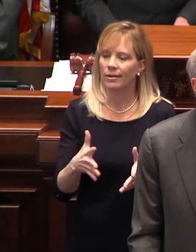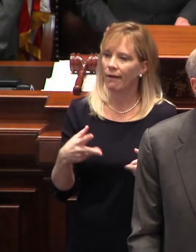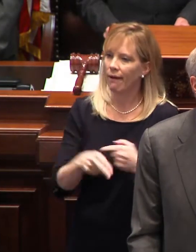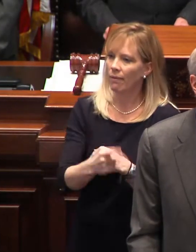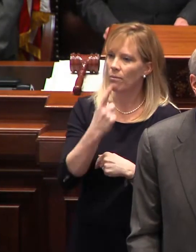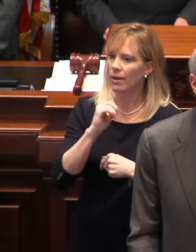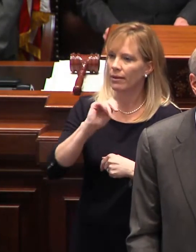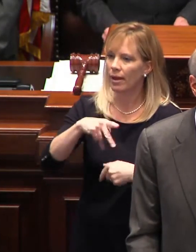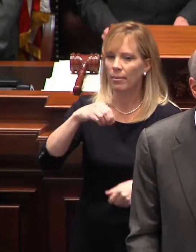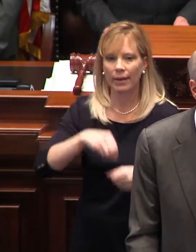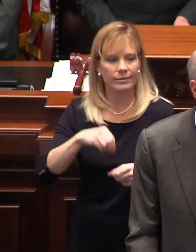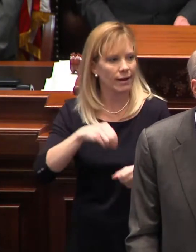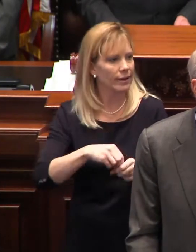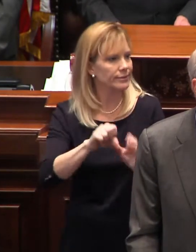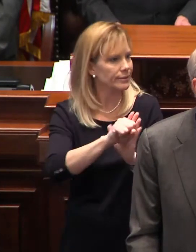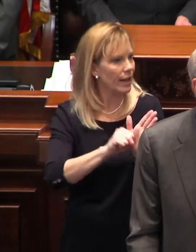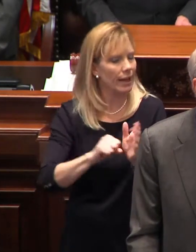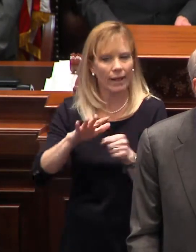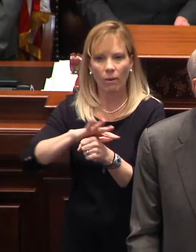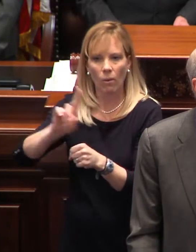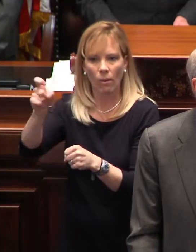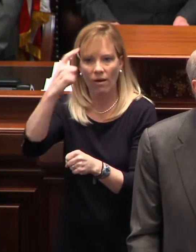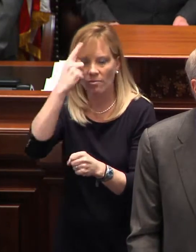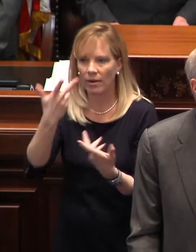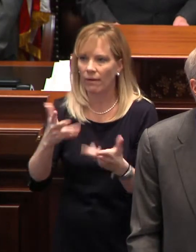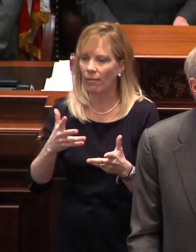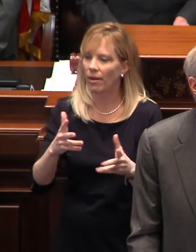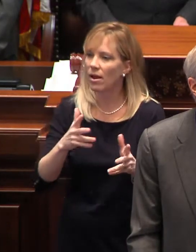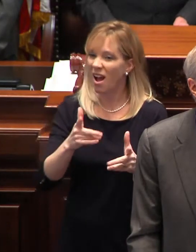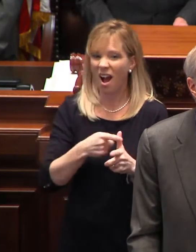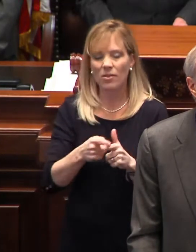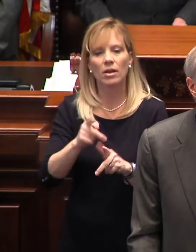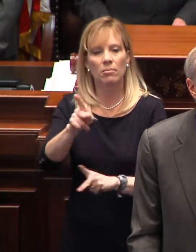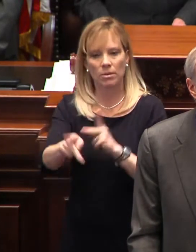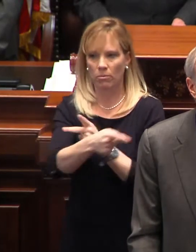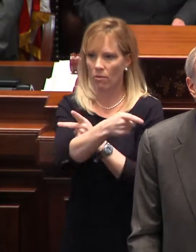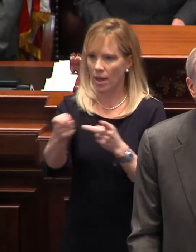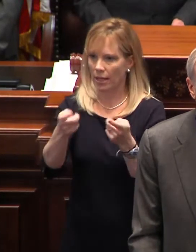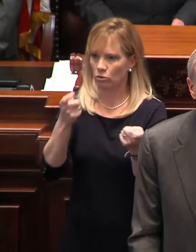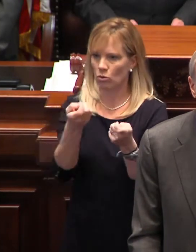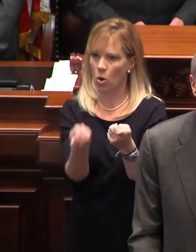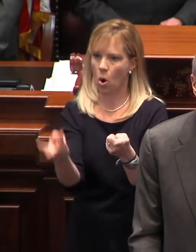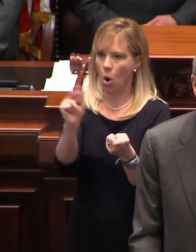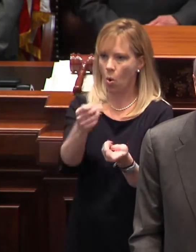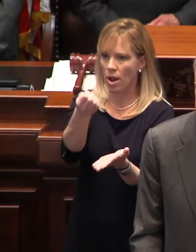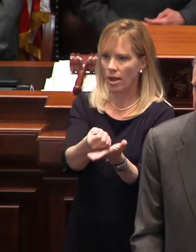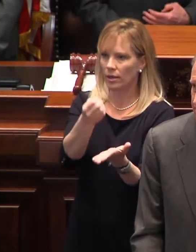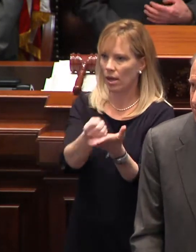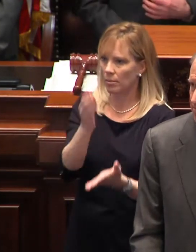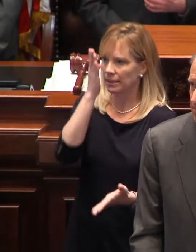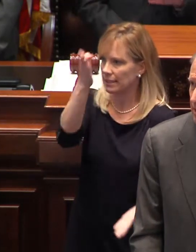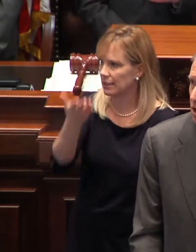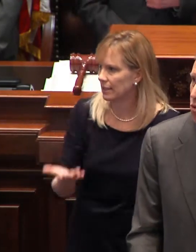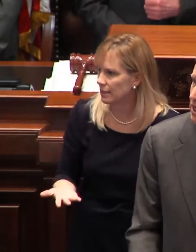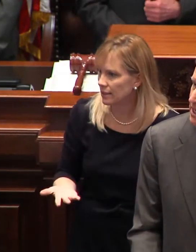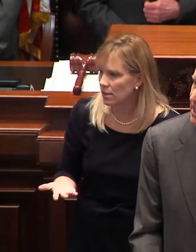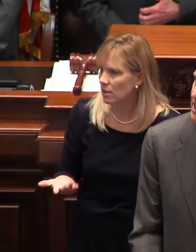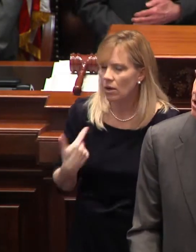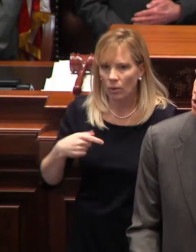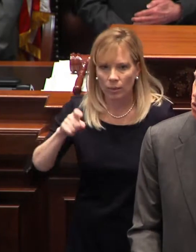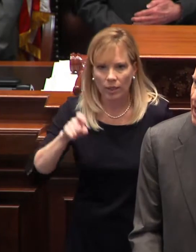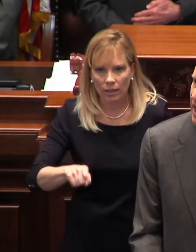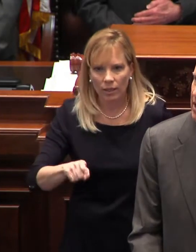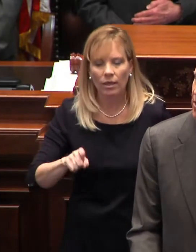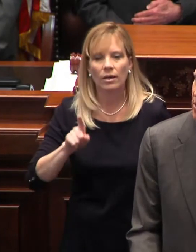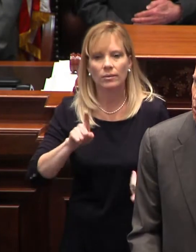Cut the red tape inside state and local government, and let people control their own economic destinies. We